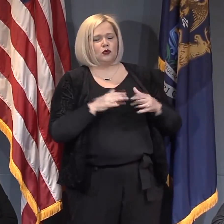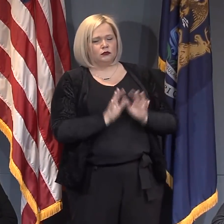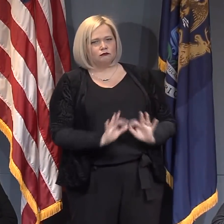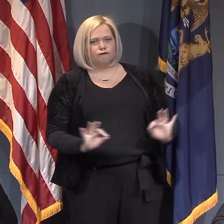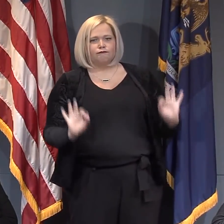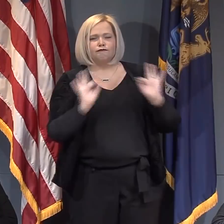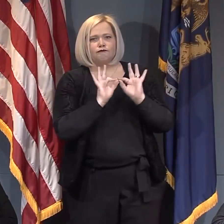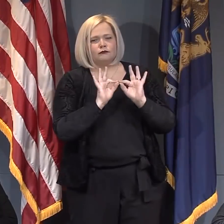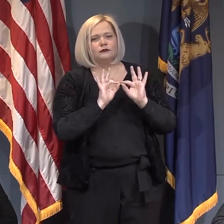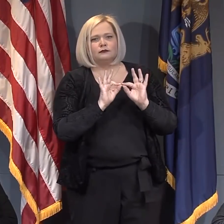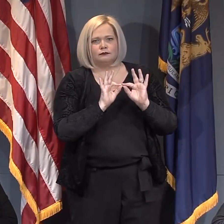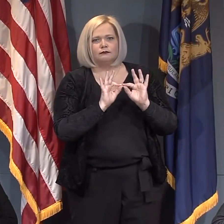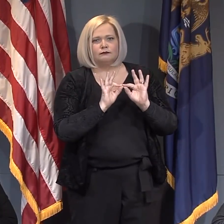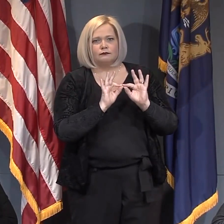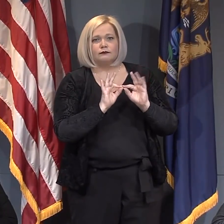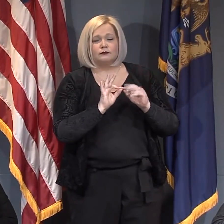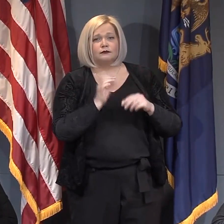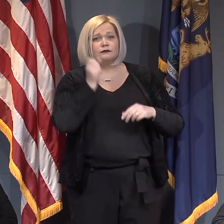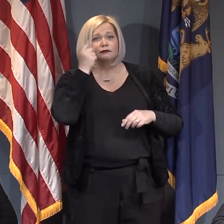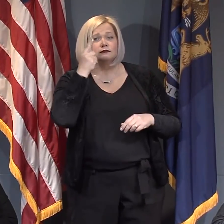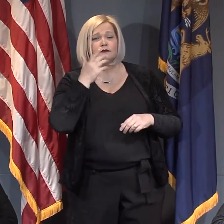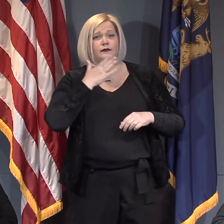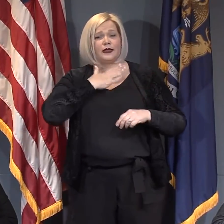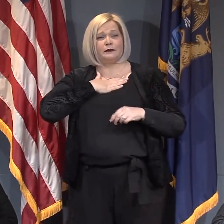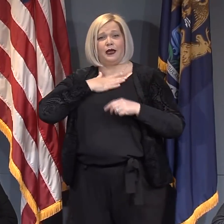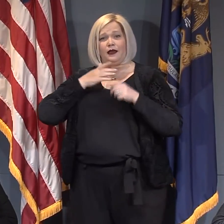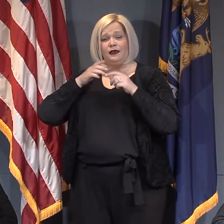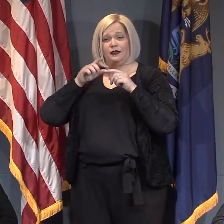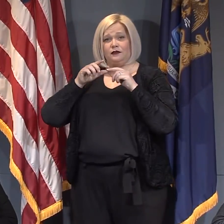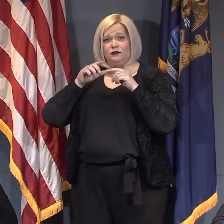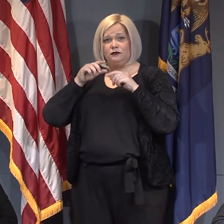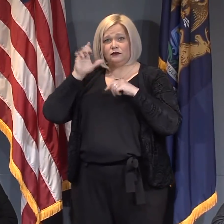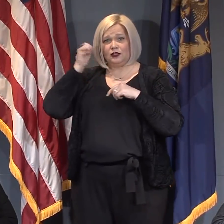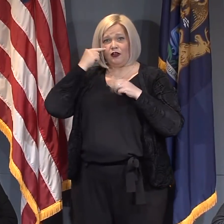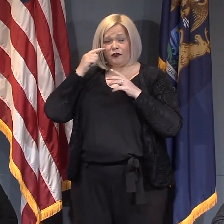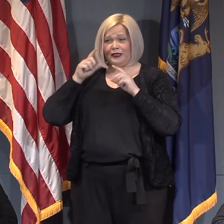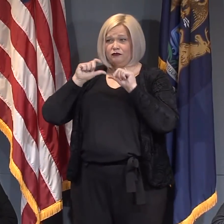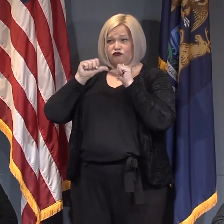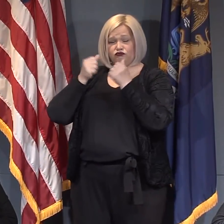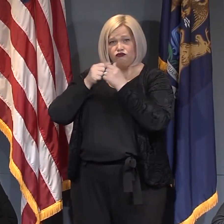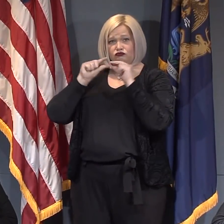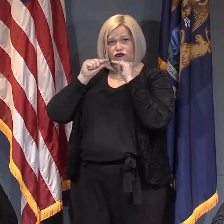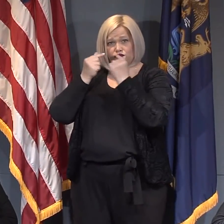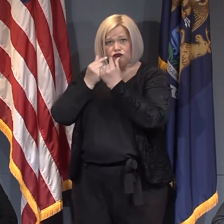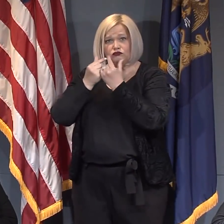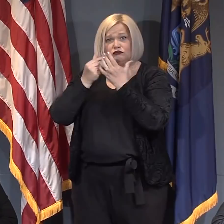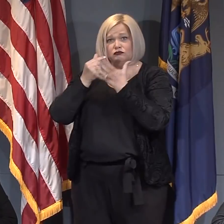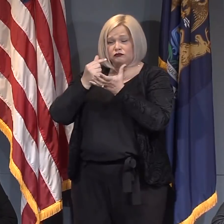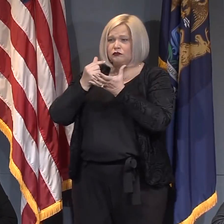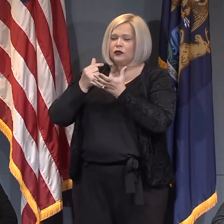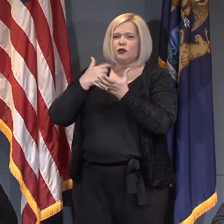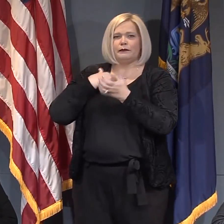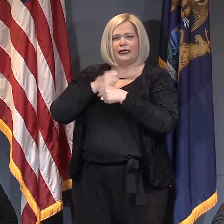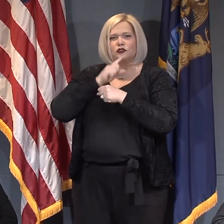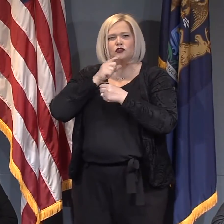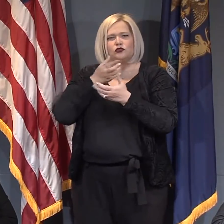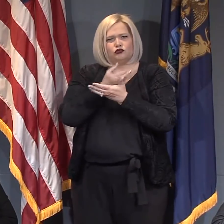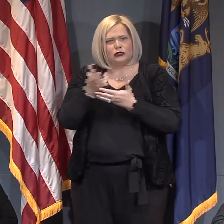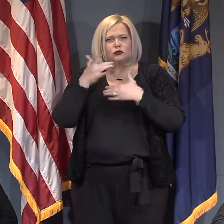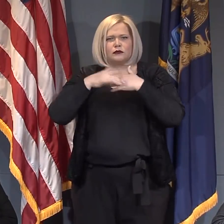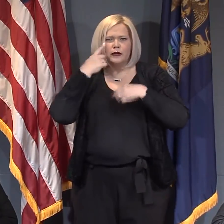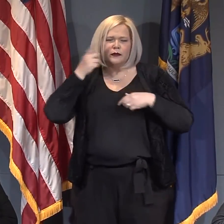important. I want you to know that my administration is working hard to ensure that you've got the resources that you need as we continue to work through